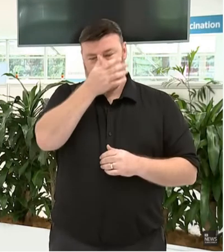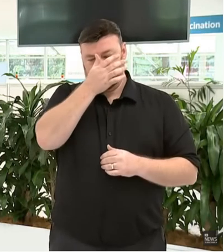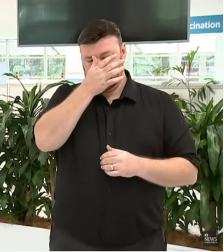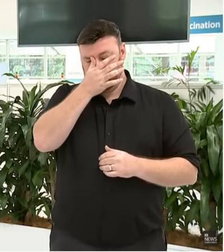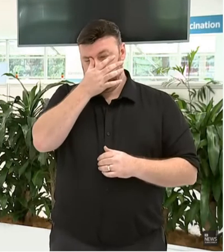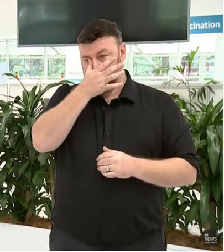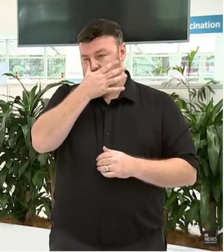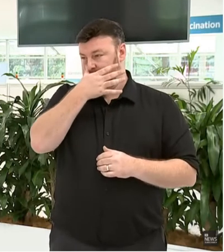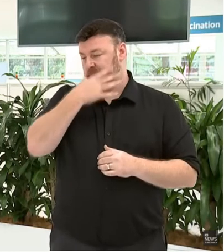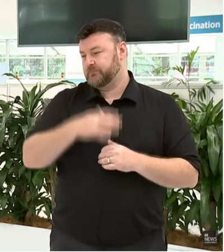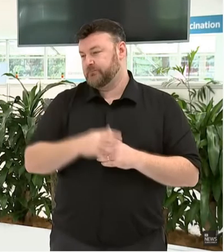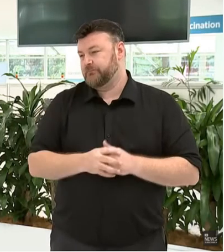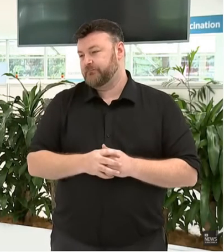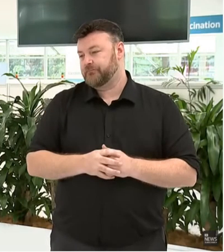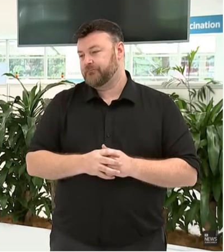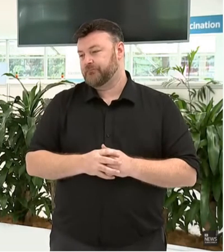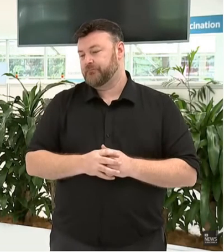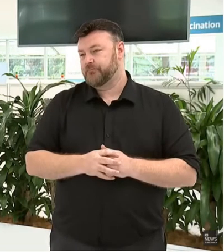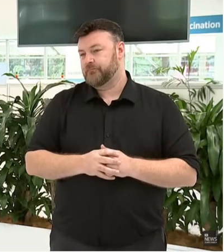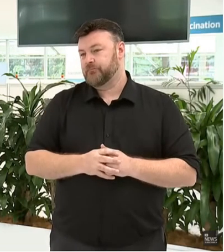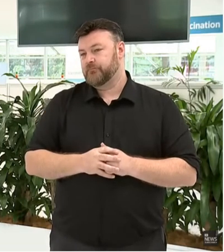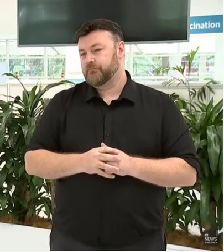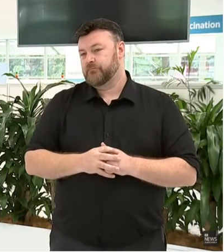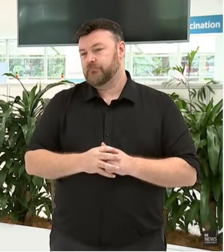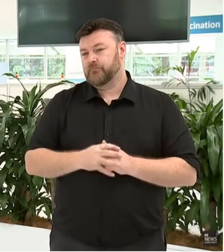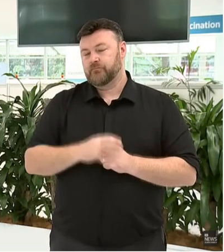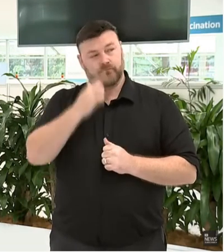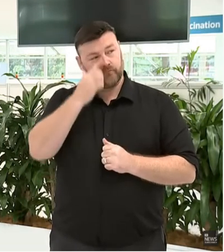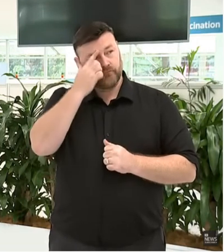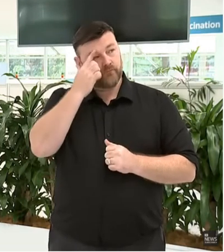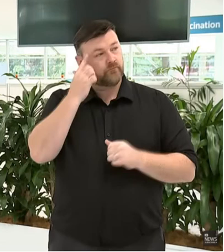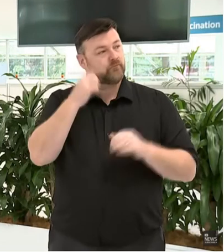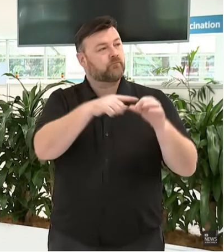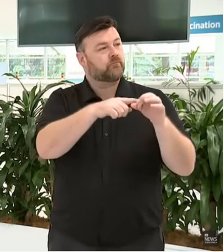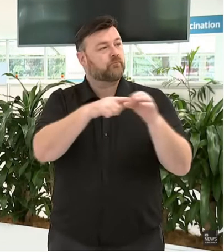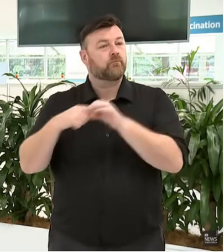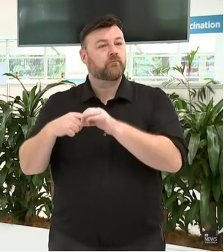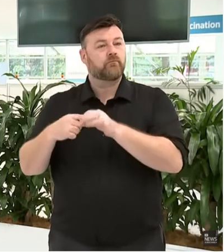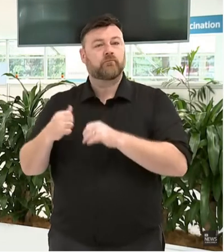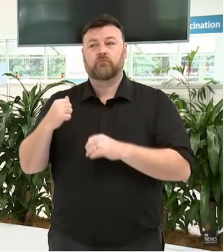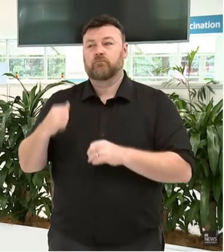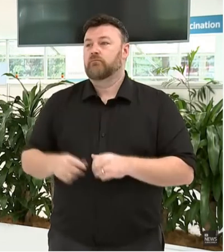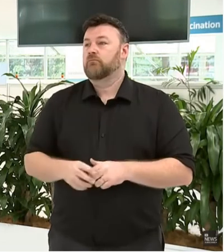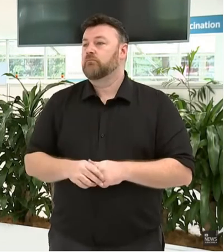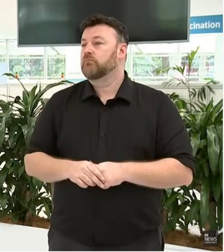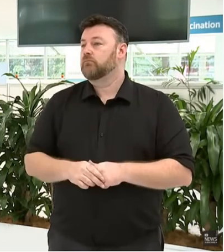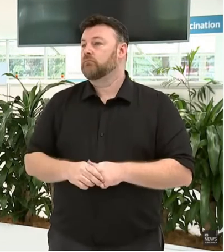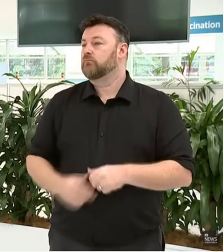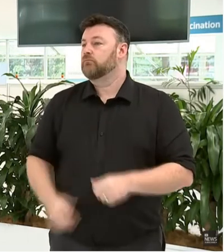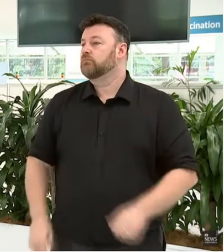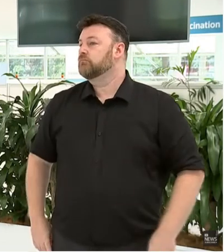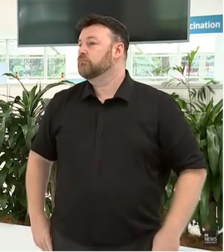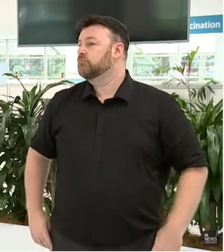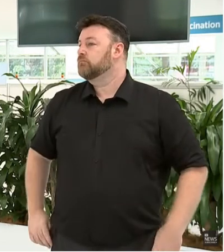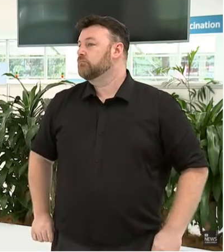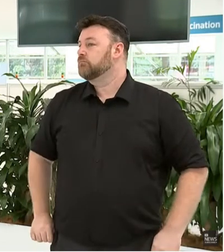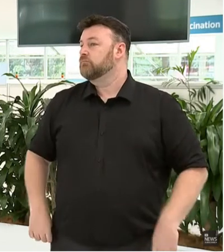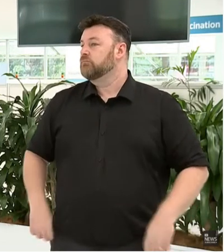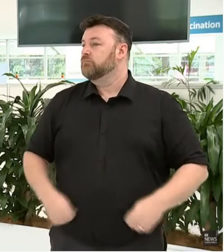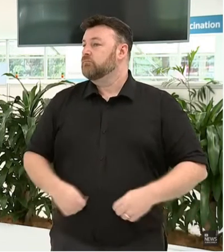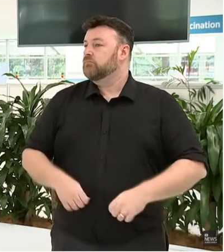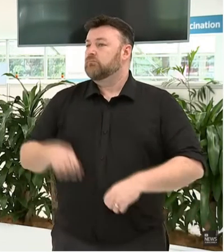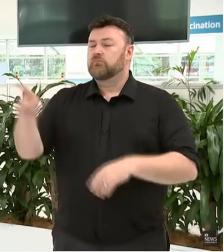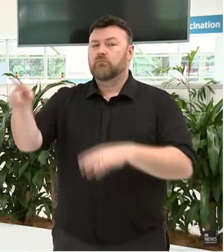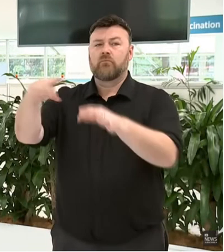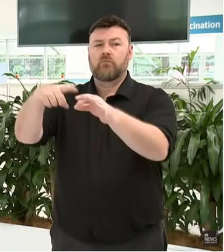concerned that... Well, I can ask Mr. Hazard just a few Yeah. questions. Oh, sorry. Can I just Before ask Aaron. one more opinion? Yeah. What about the